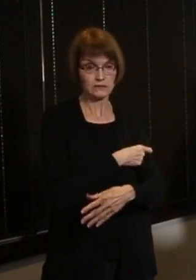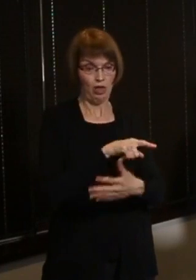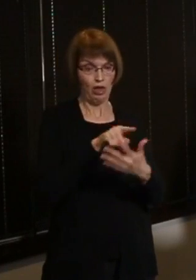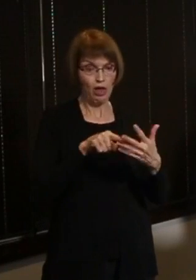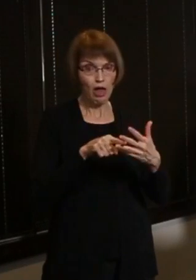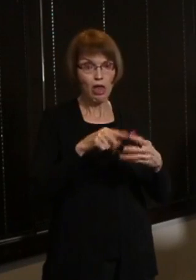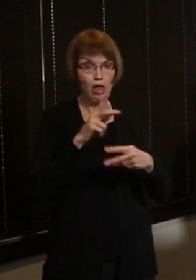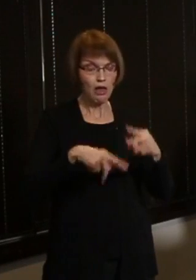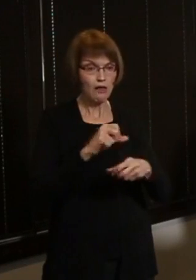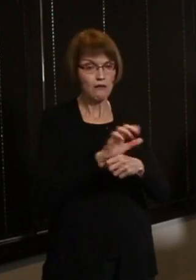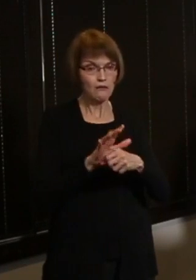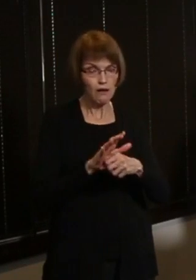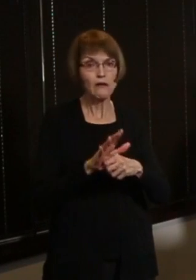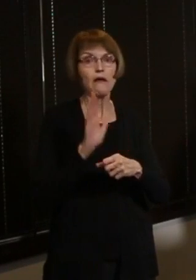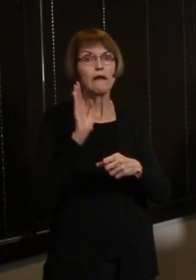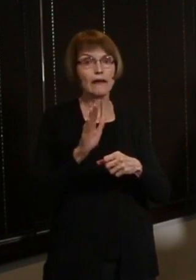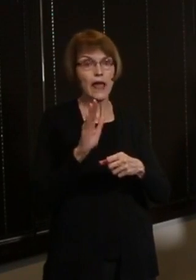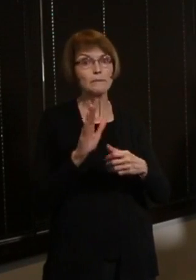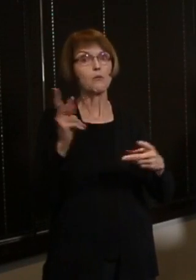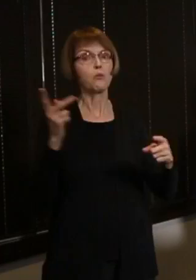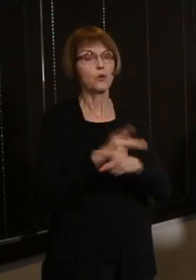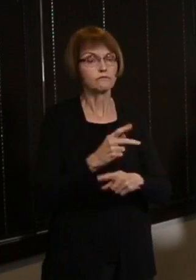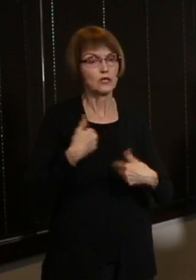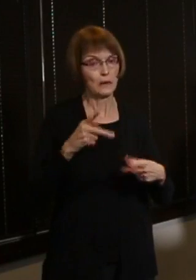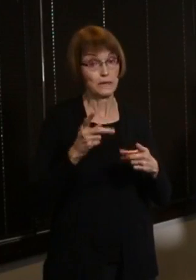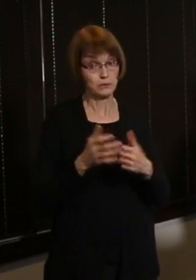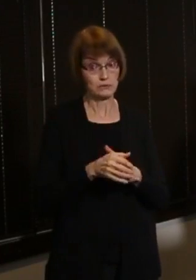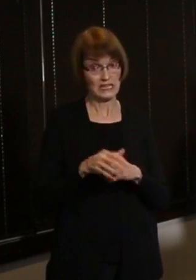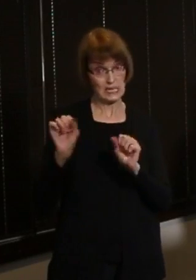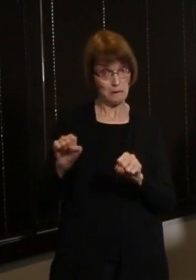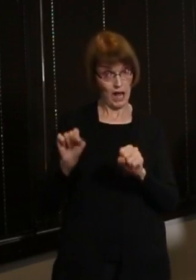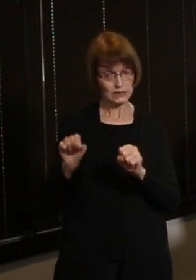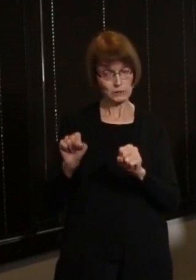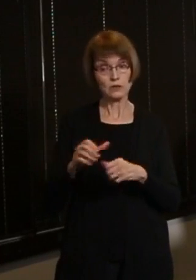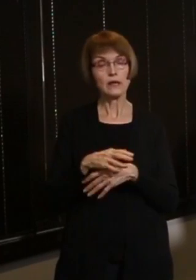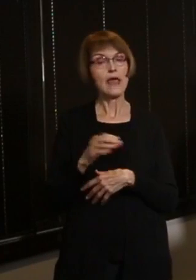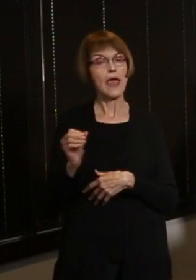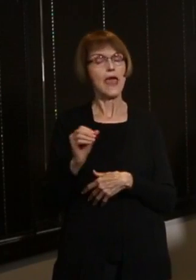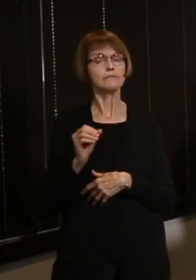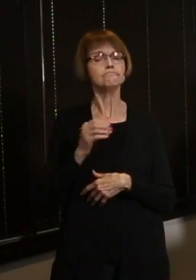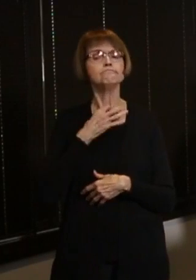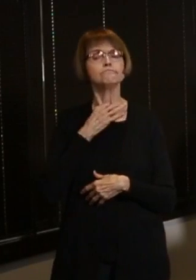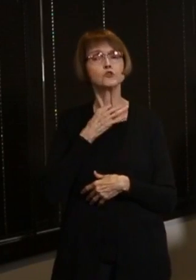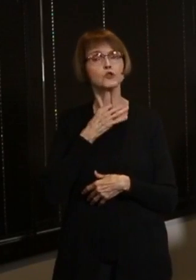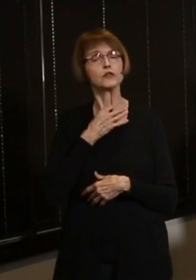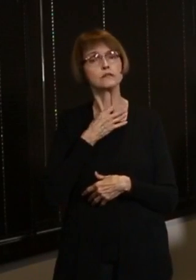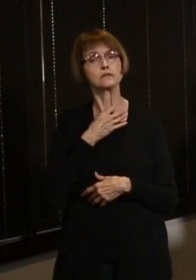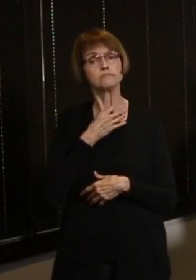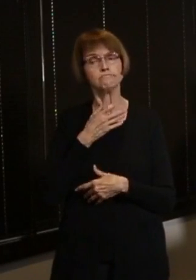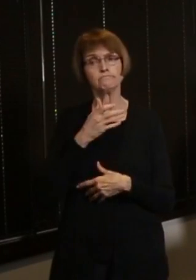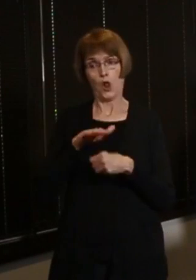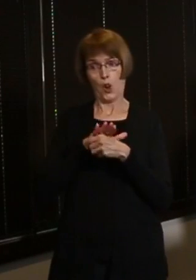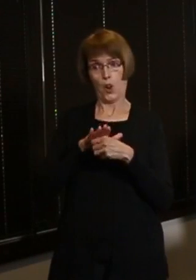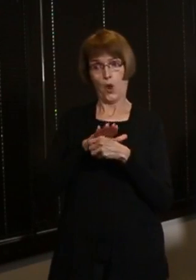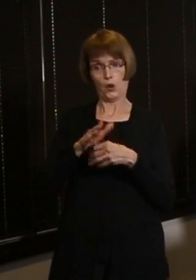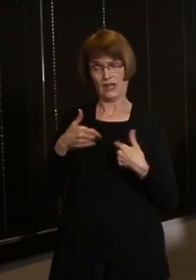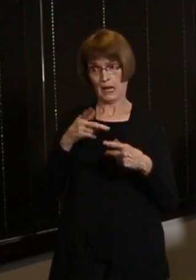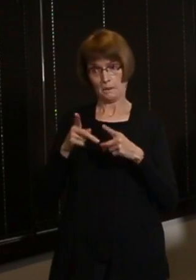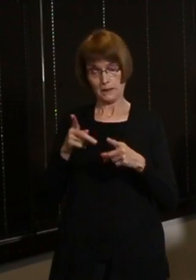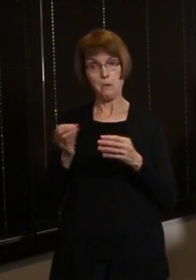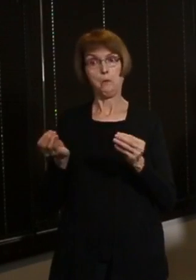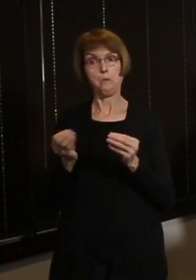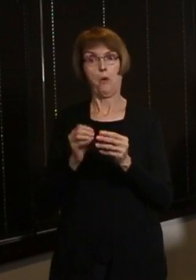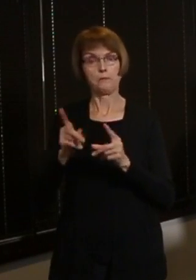How concerned are you about that possibility, and has there been a rise in COVID infection and hospitalizations locally among